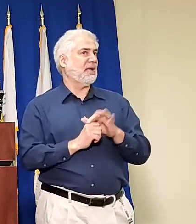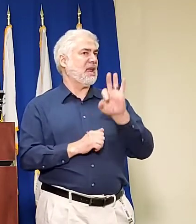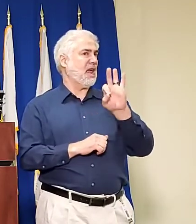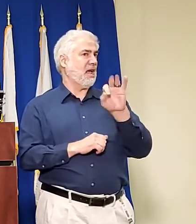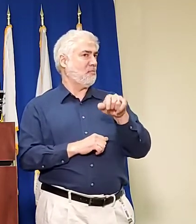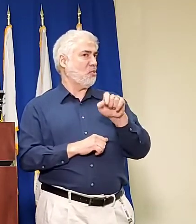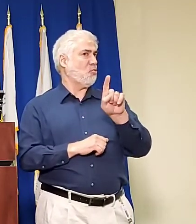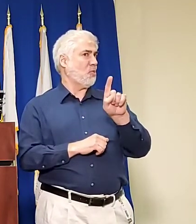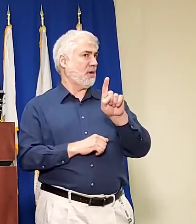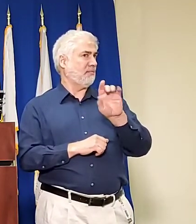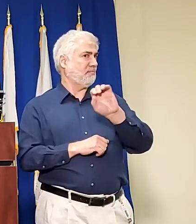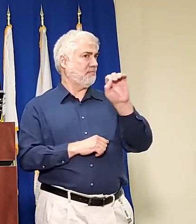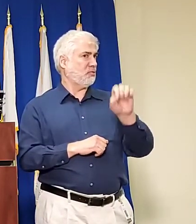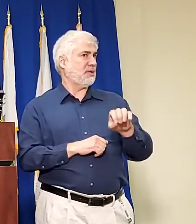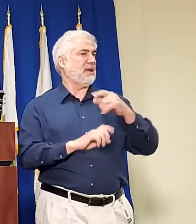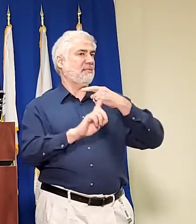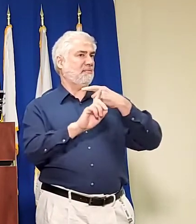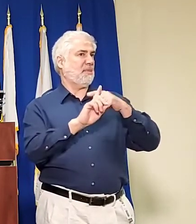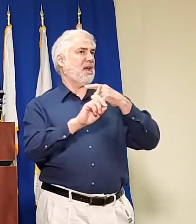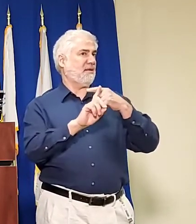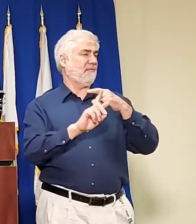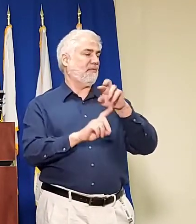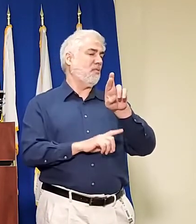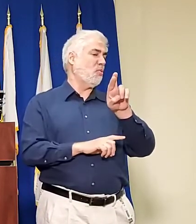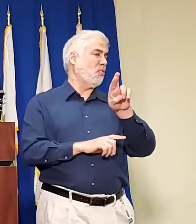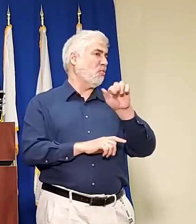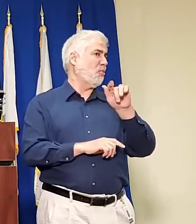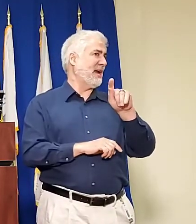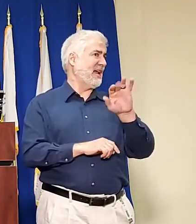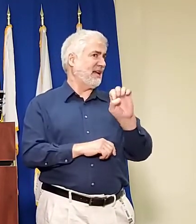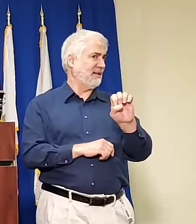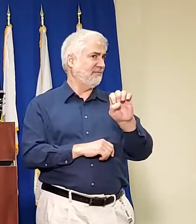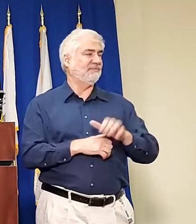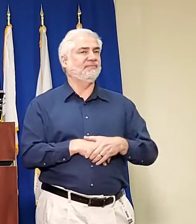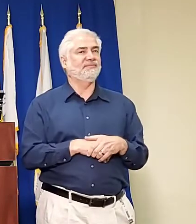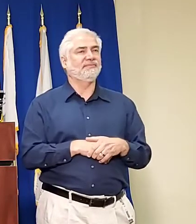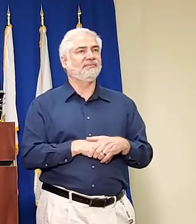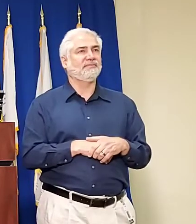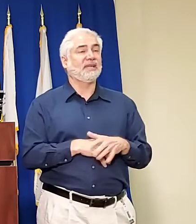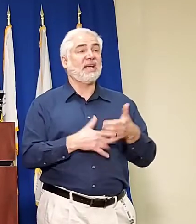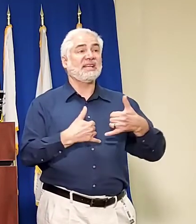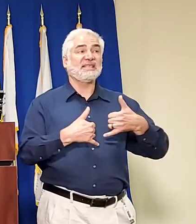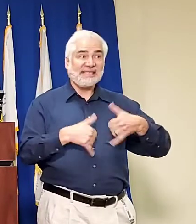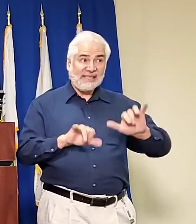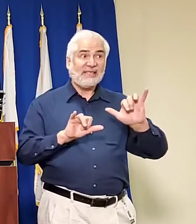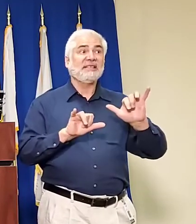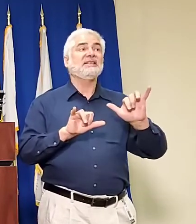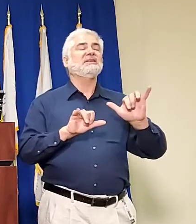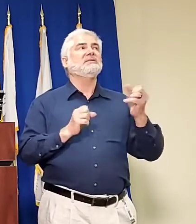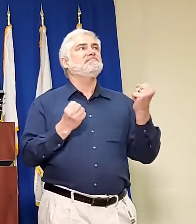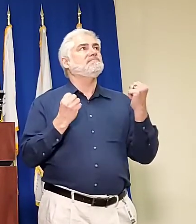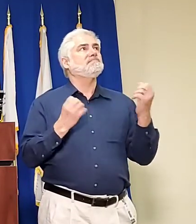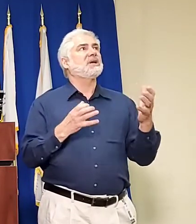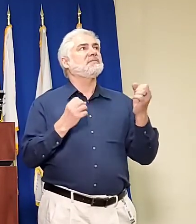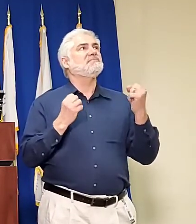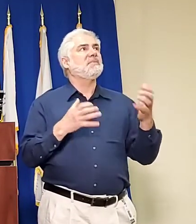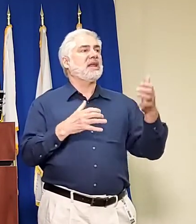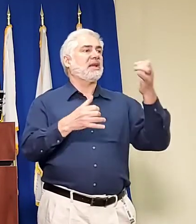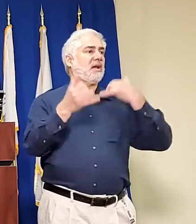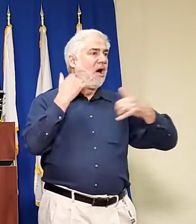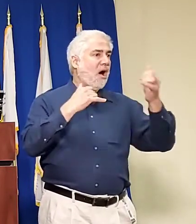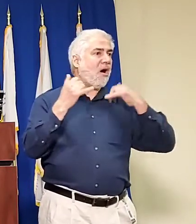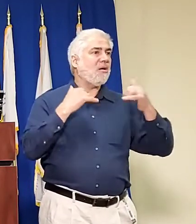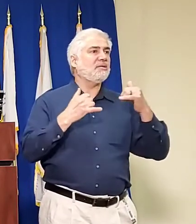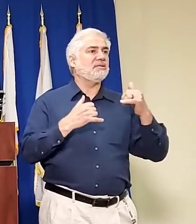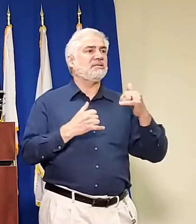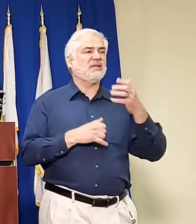9.1 positivity rate. We are still receiving significant calls to our hotline, and so